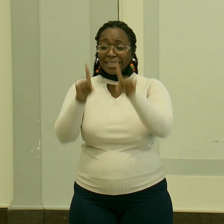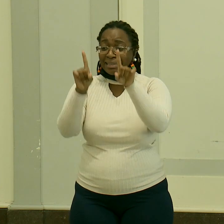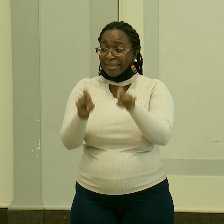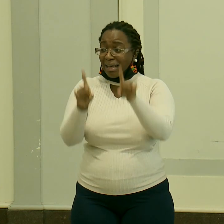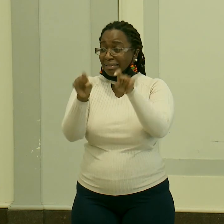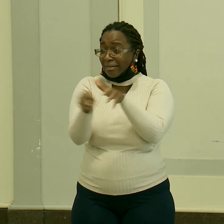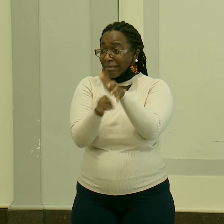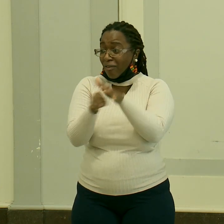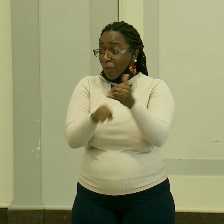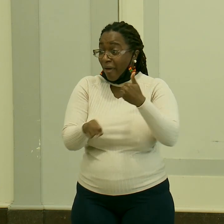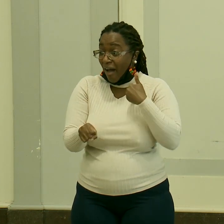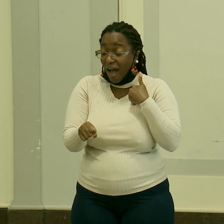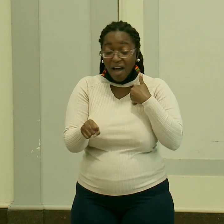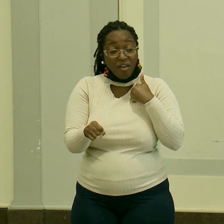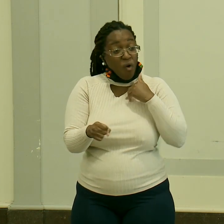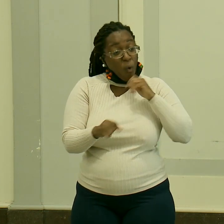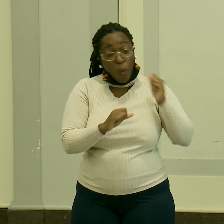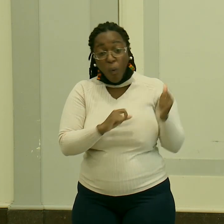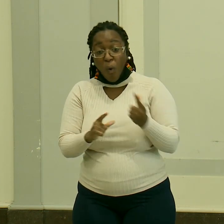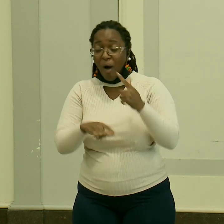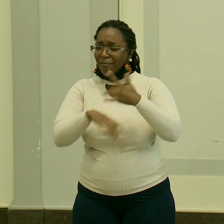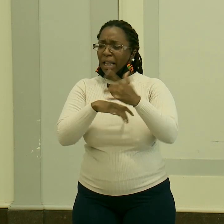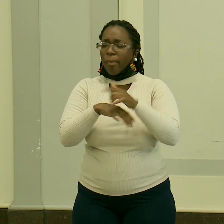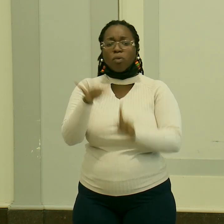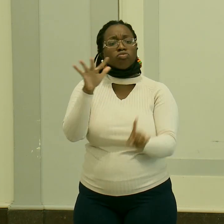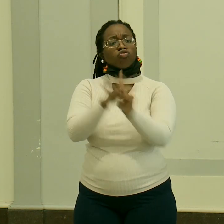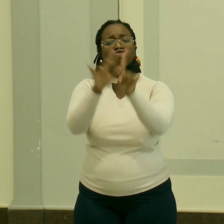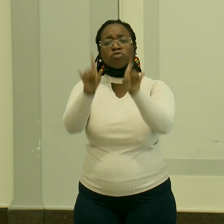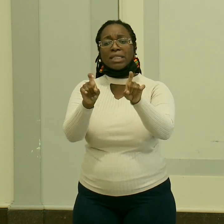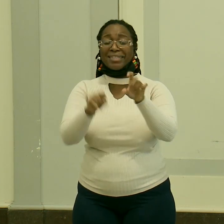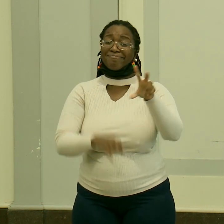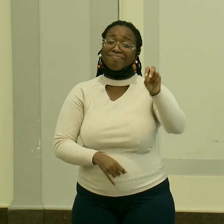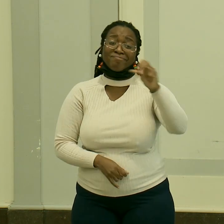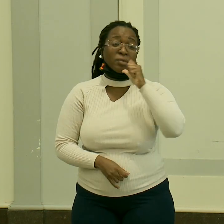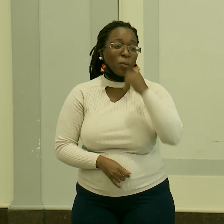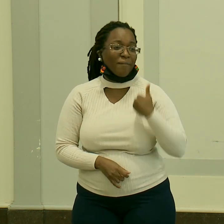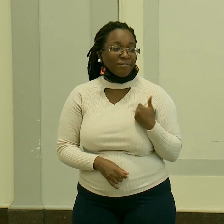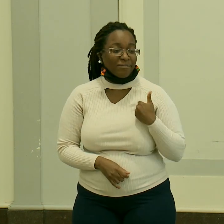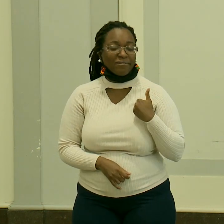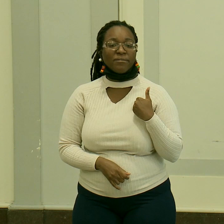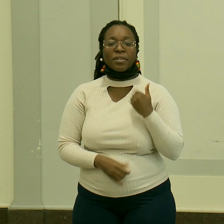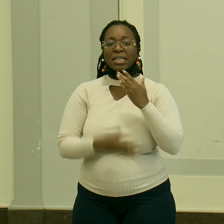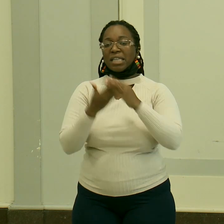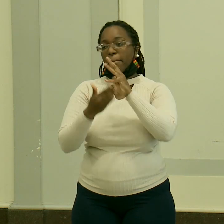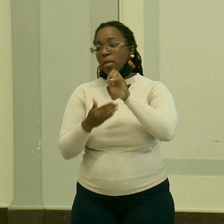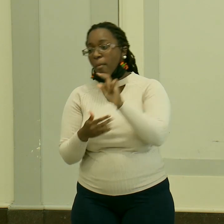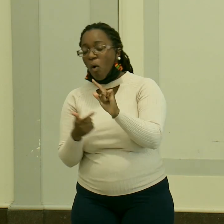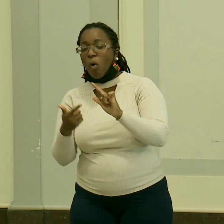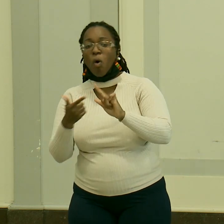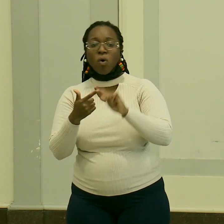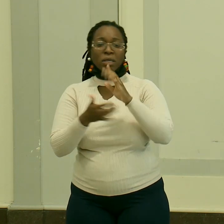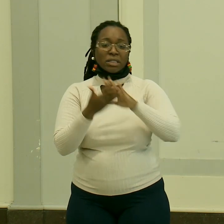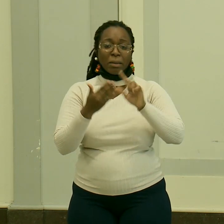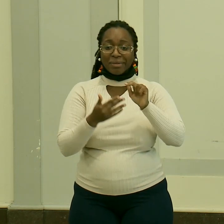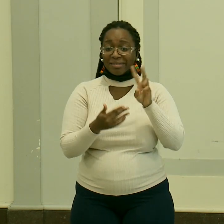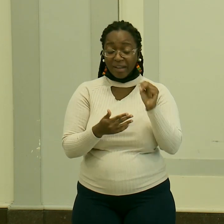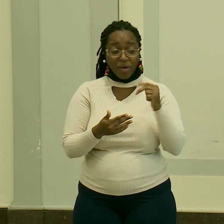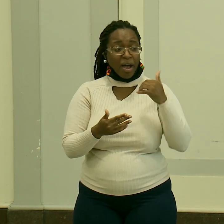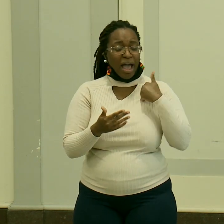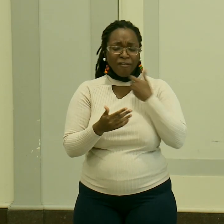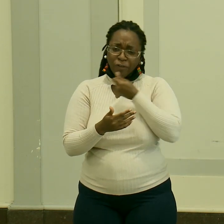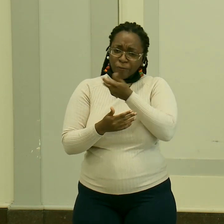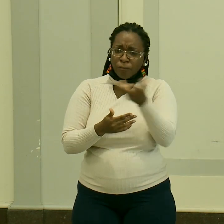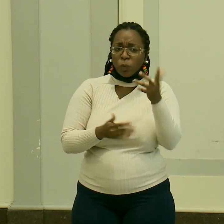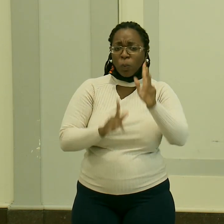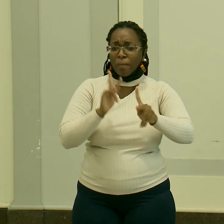capacity where everyone in Baltimore City can get a test when they want it. Long lines at our mobile clinic in Highlandtown, as was reported by several news outlets earlier